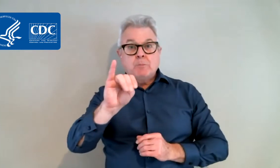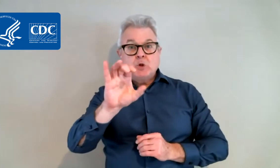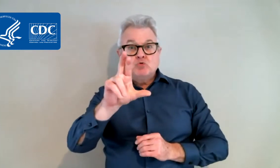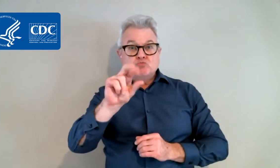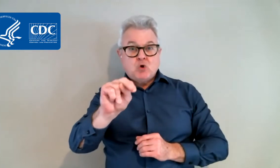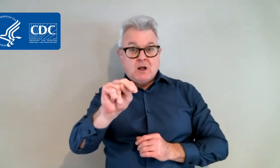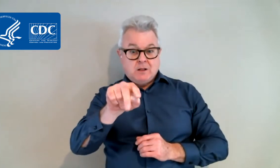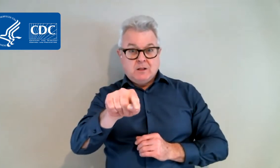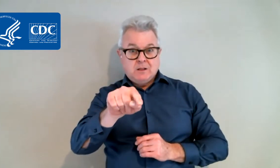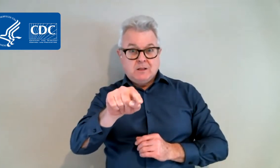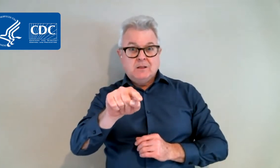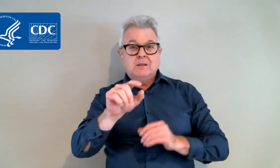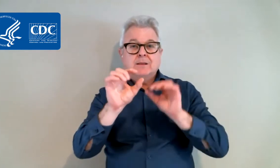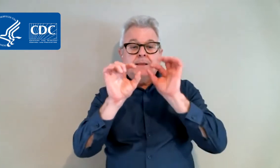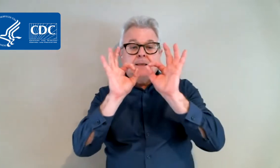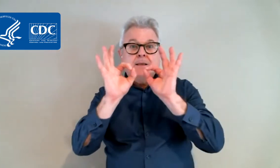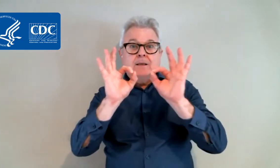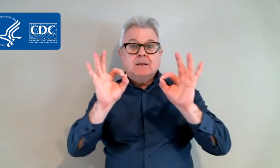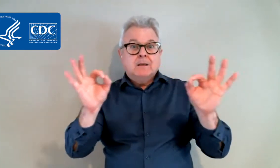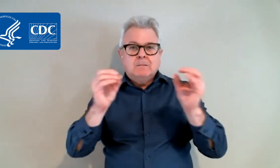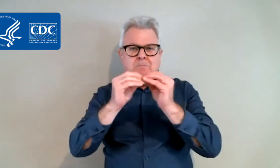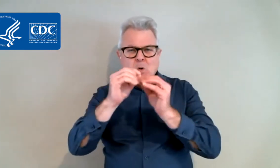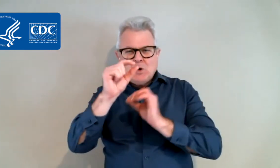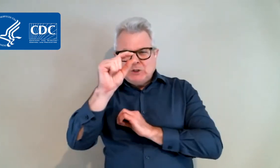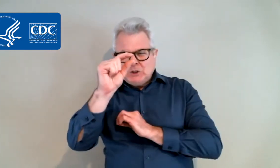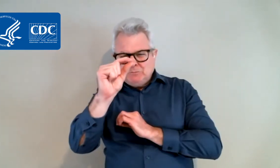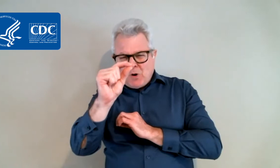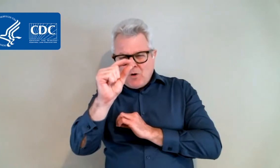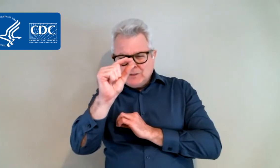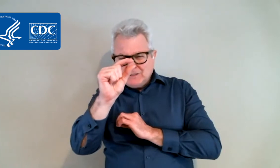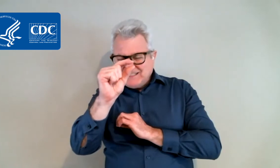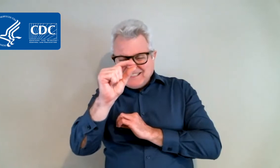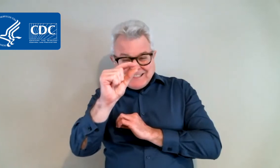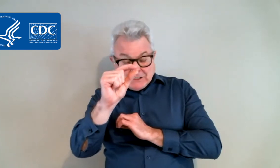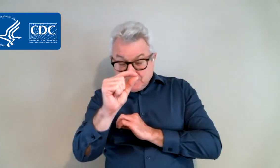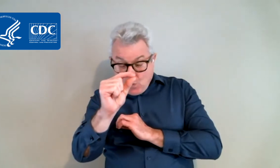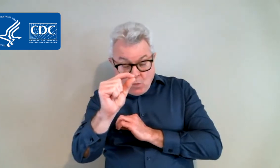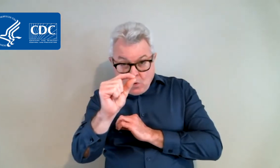But science has now found that the Omicron variant, the droplets are more microscopic